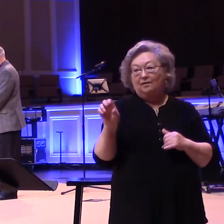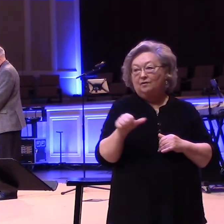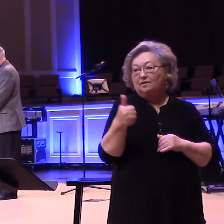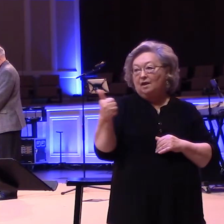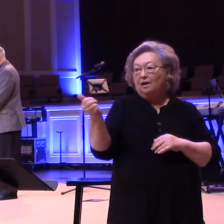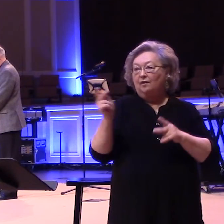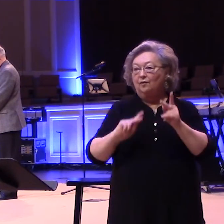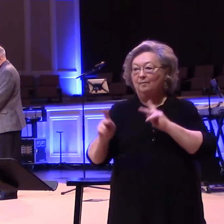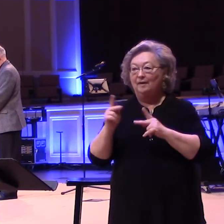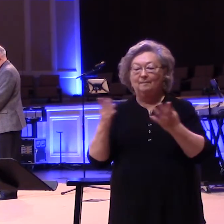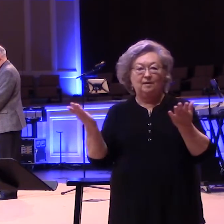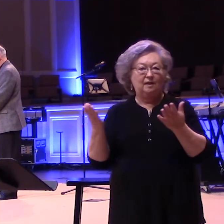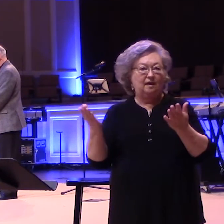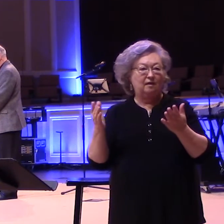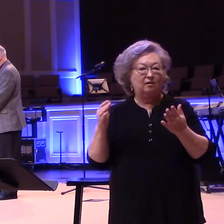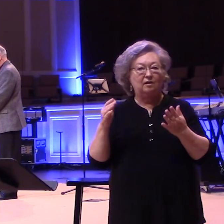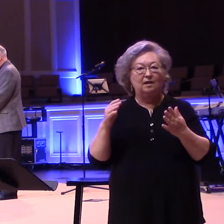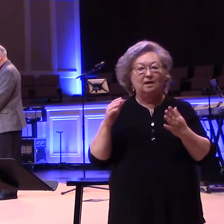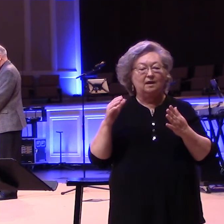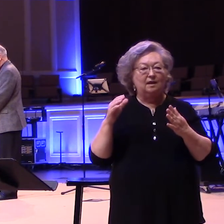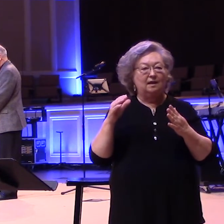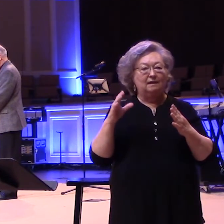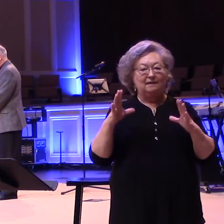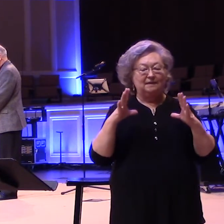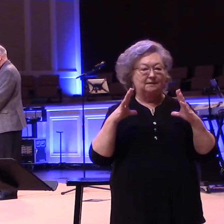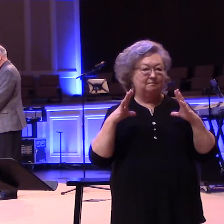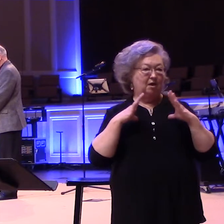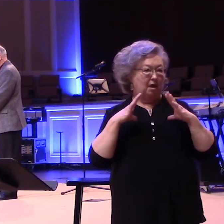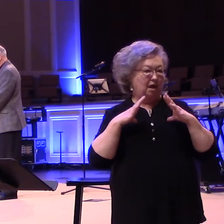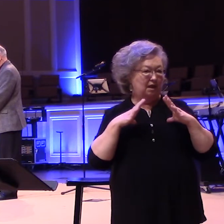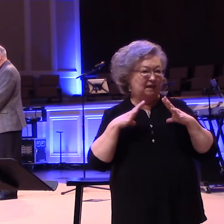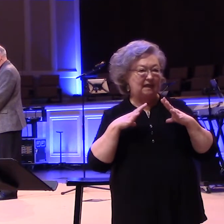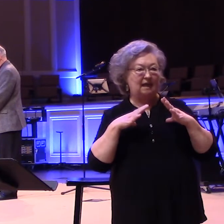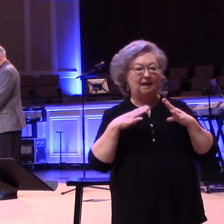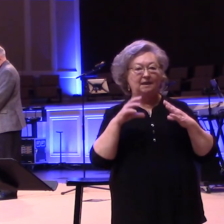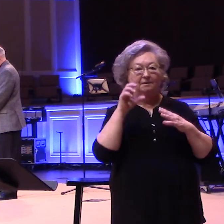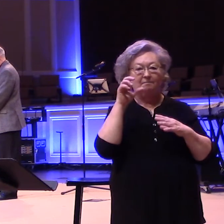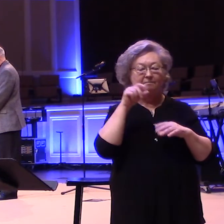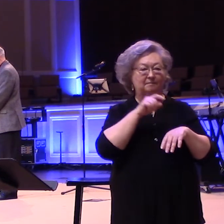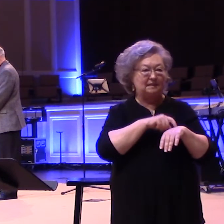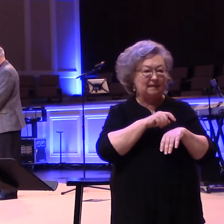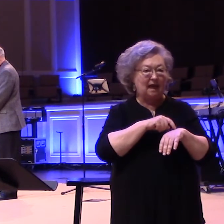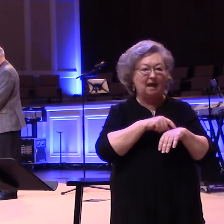in this Thanksgiving and Christmas season, maybe you just need to come to this altar and say, God, thank you.